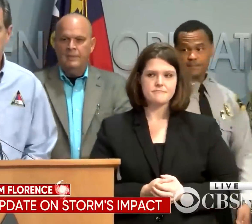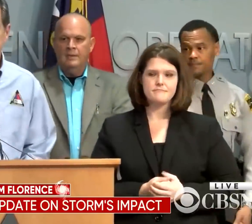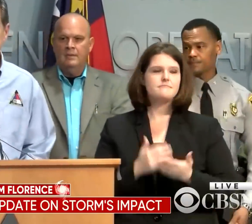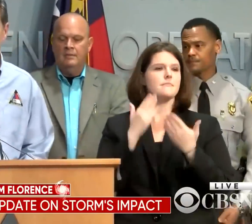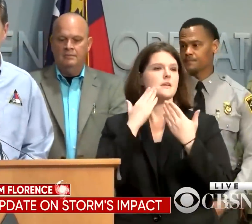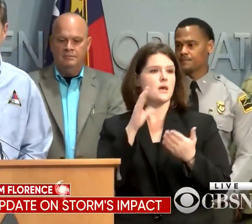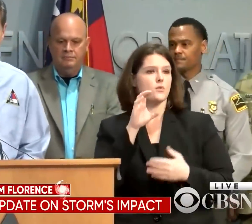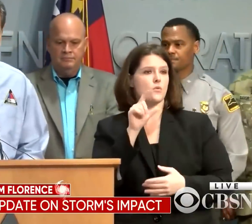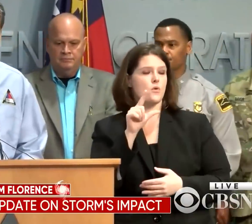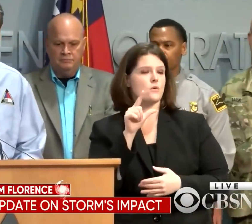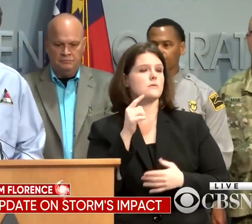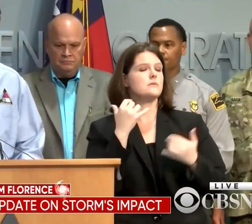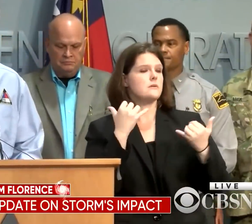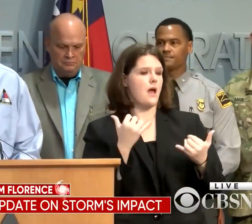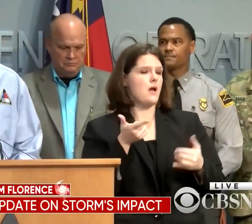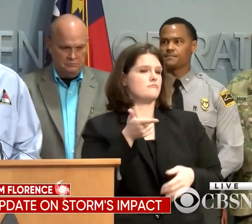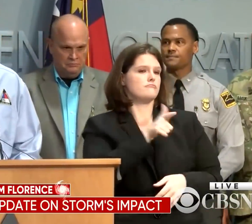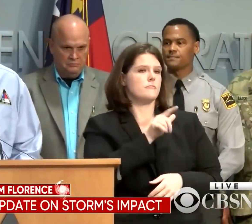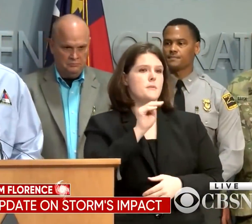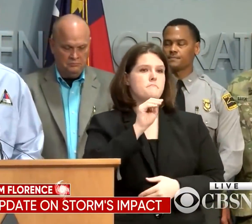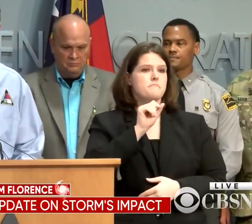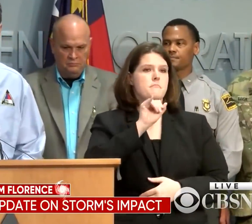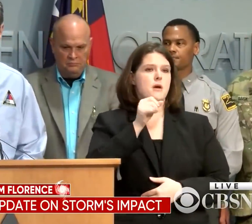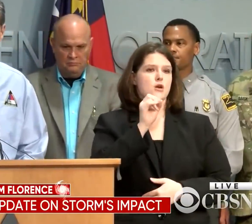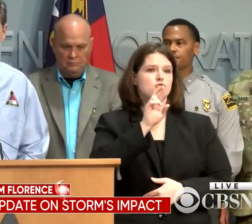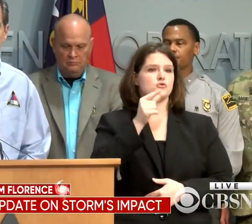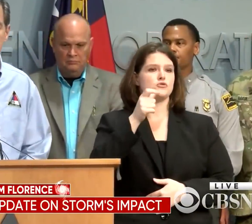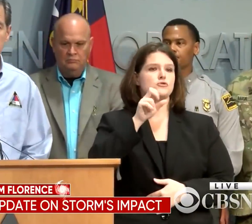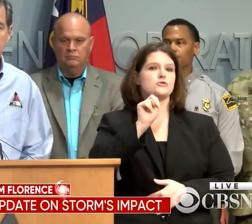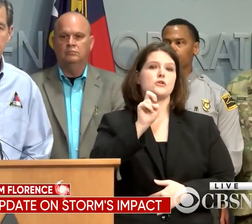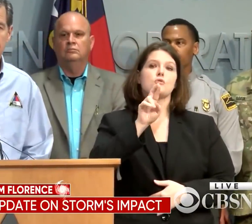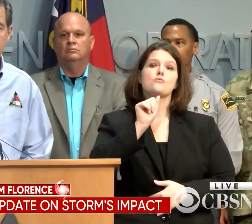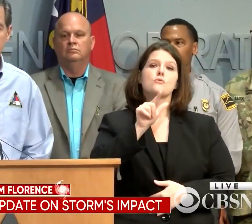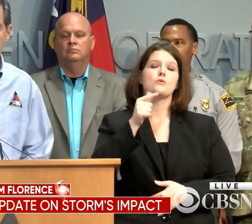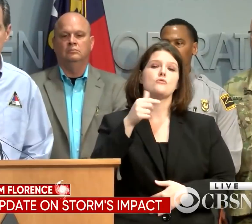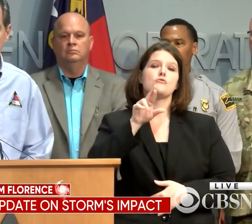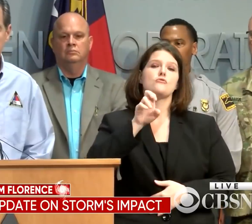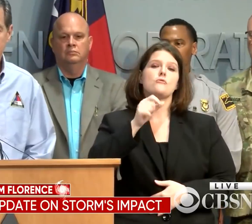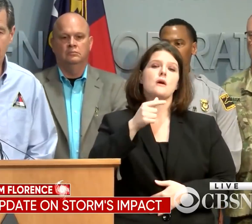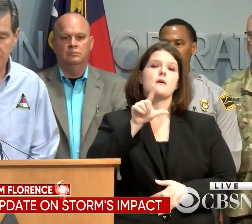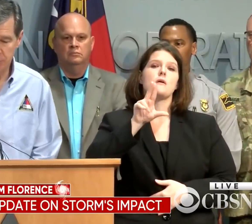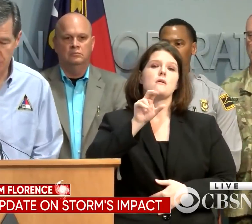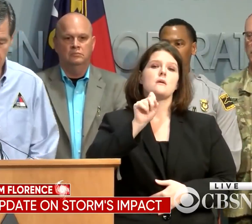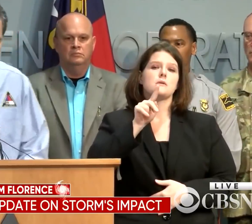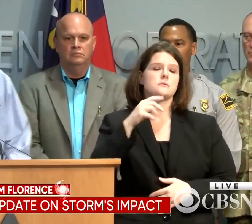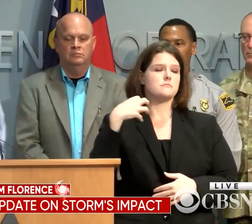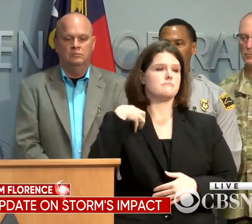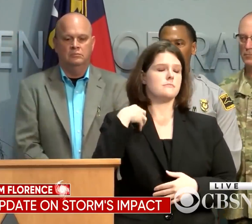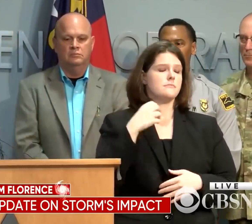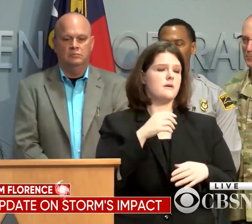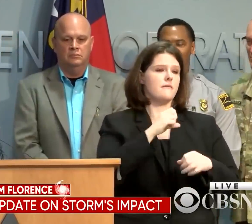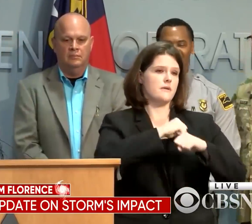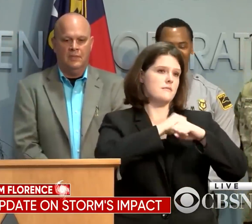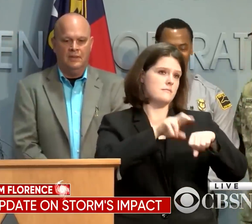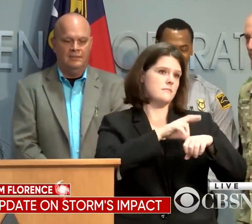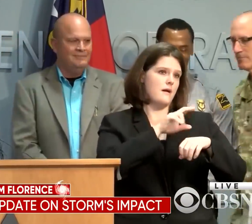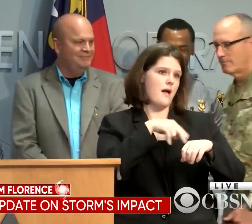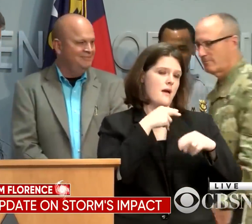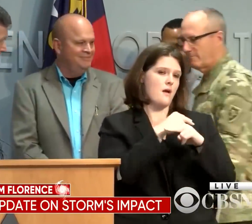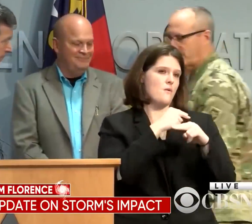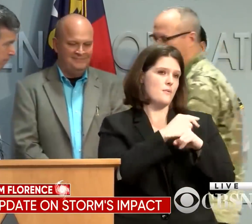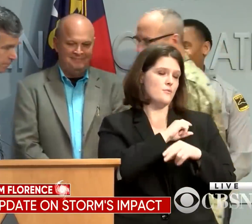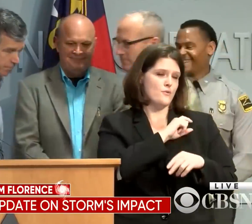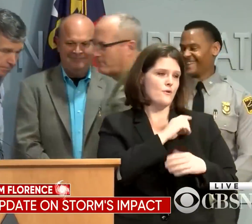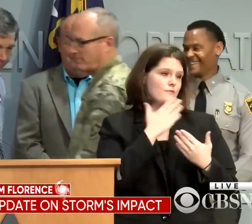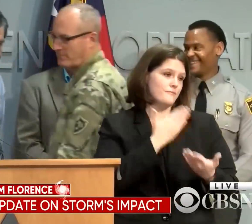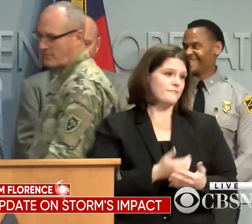Thank you, Colonel Mcneil. We'll now hear from Major General Greg Lusk, Commander of the North Carolina Highway Patrol. General?